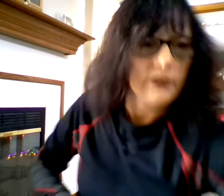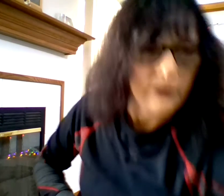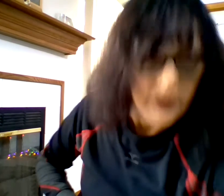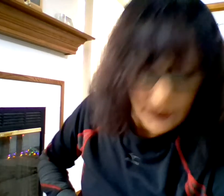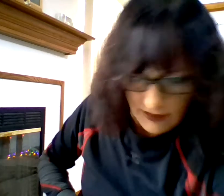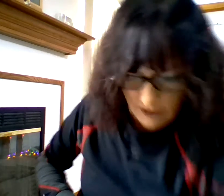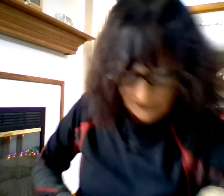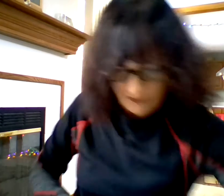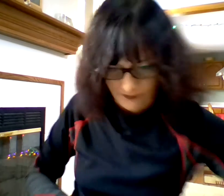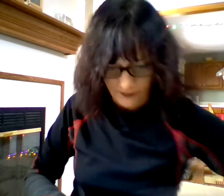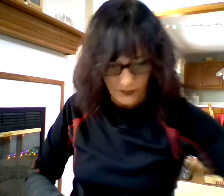Let's see here.